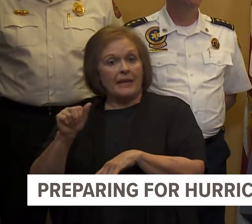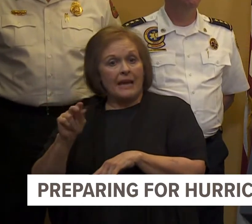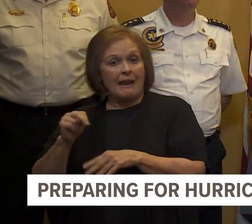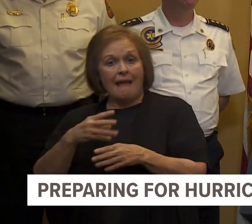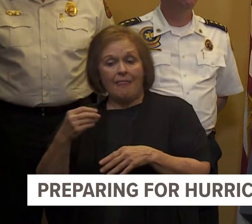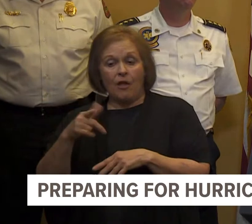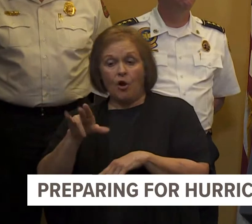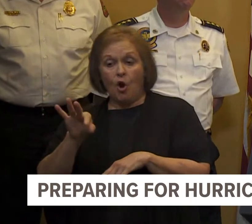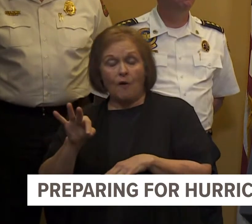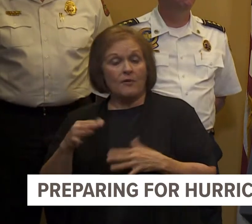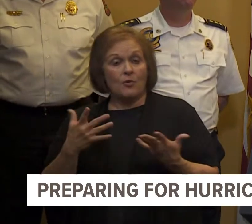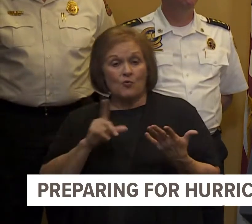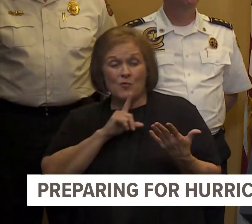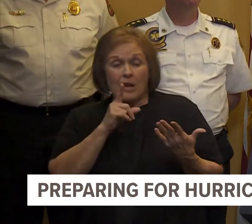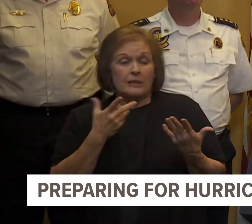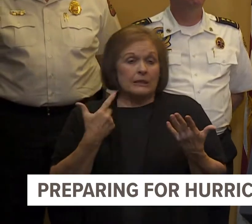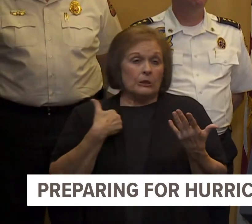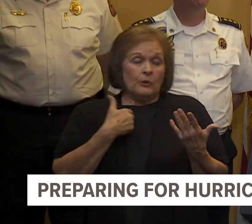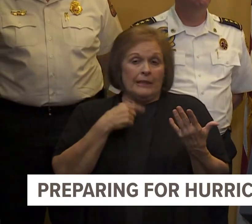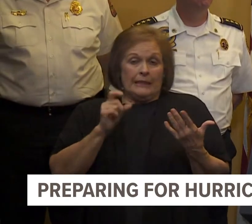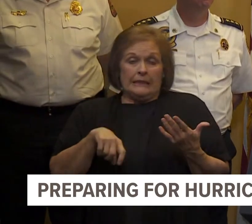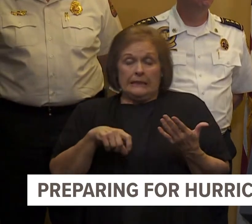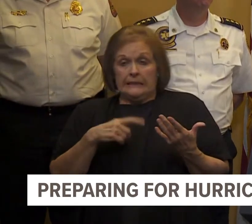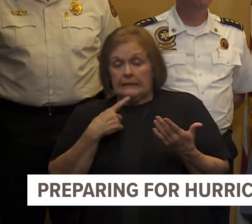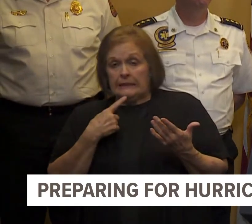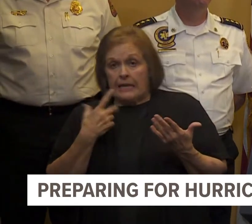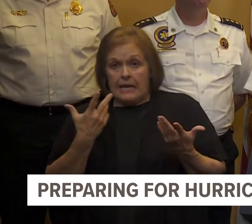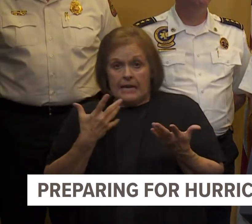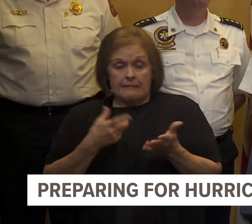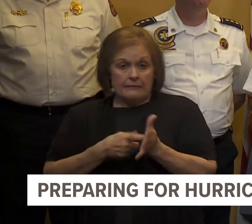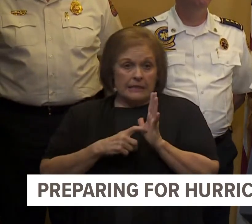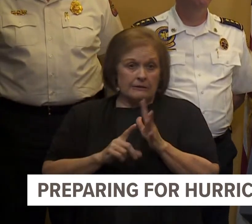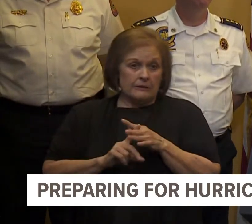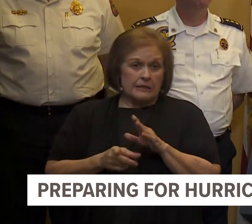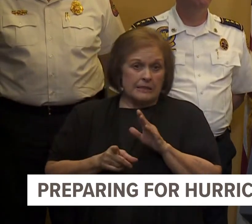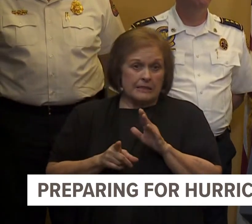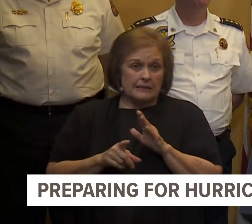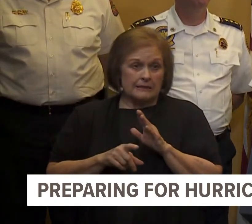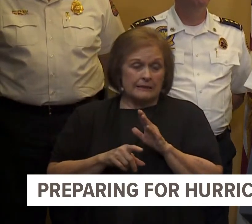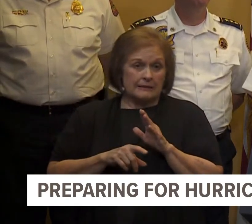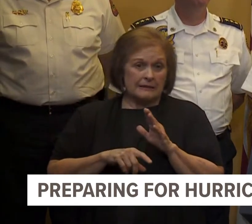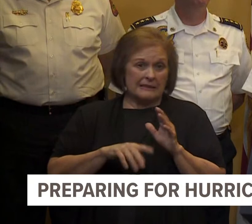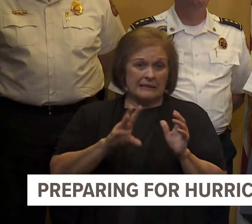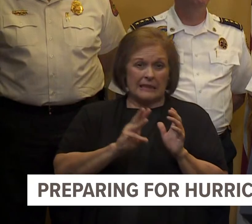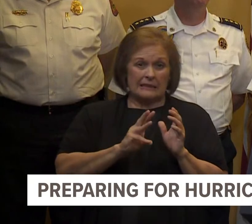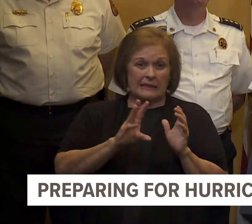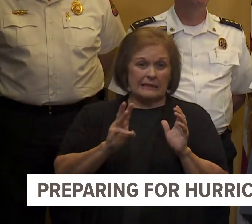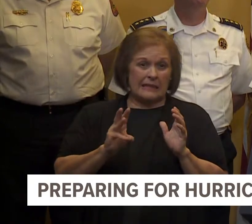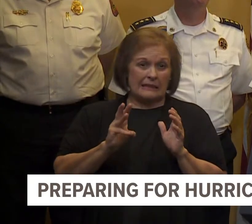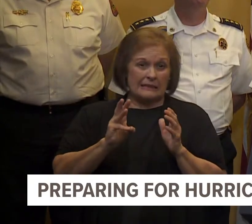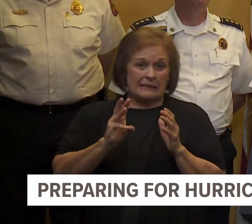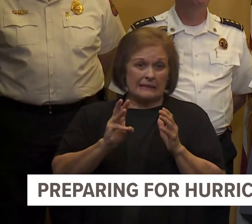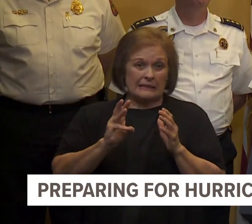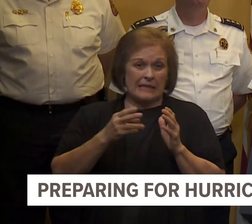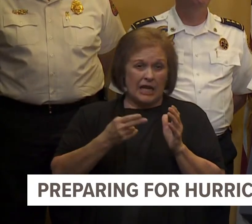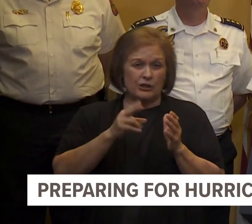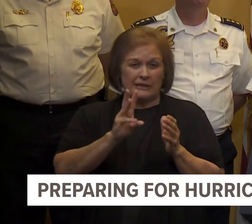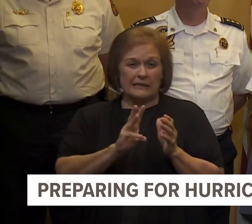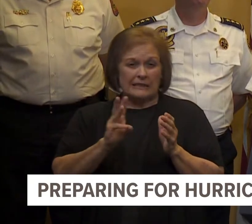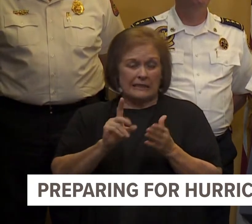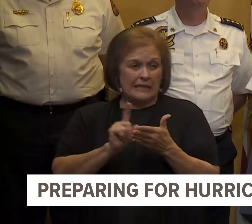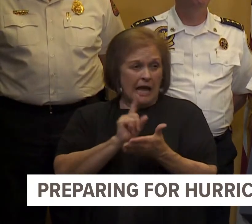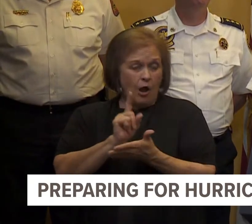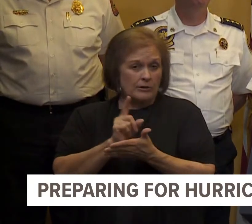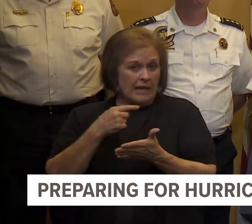Realistically, we would need to make a call for a mandatory evacuation at about H-66 hours. I think that's